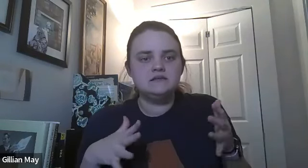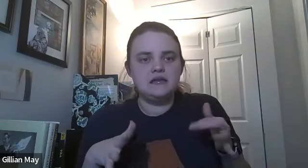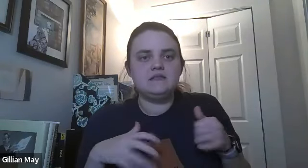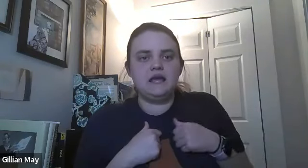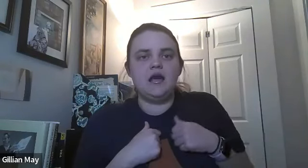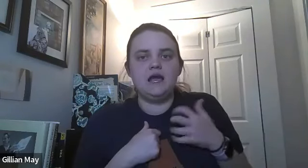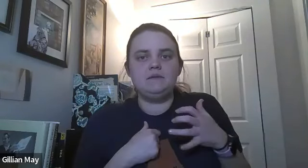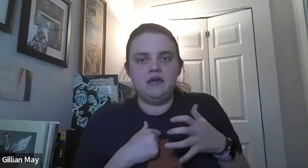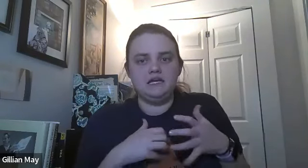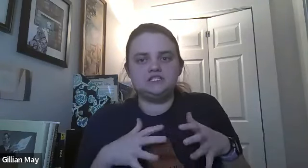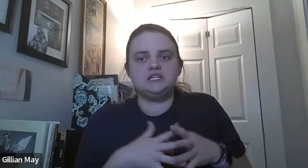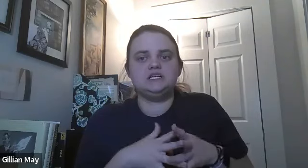thing. Like I'm anxious.